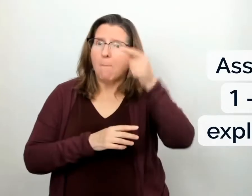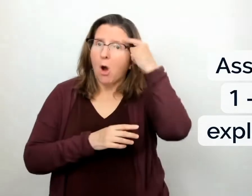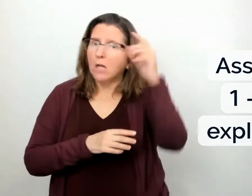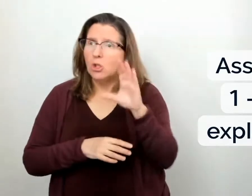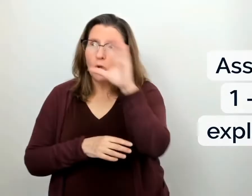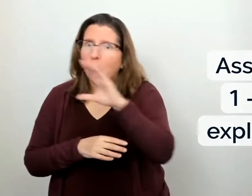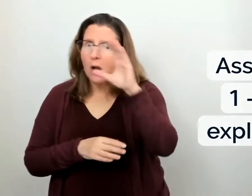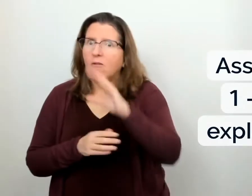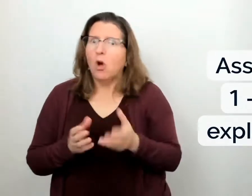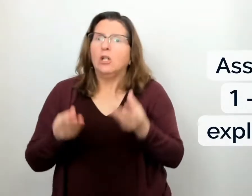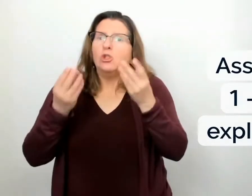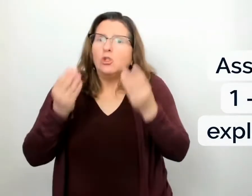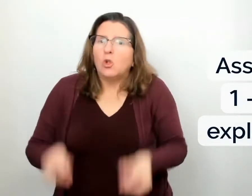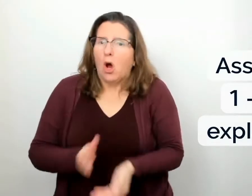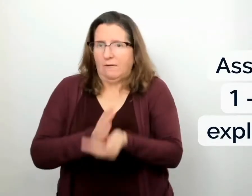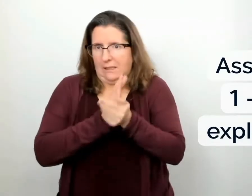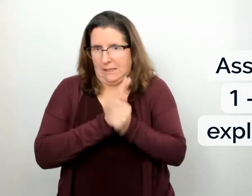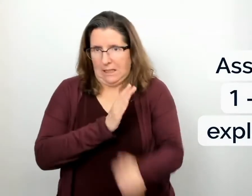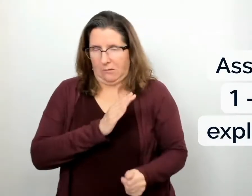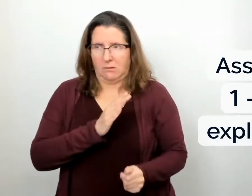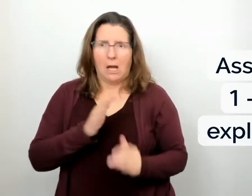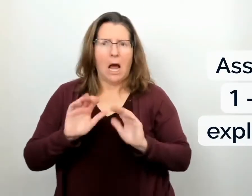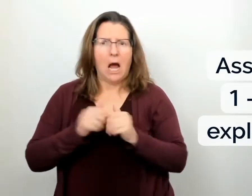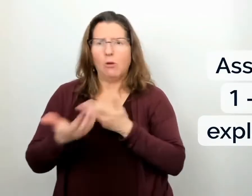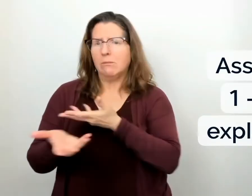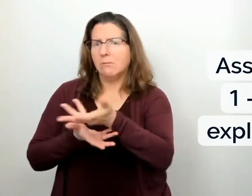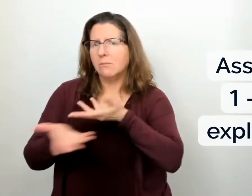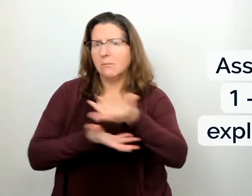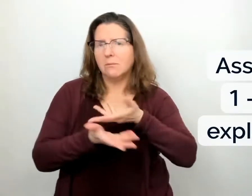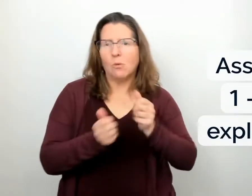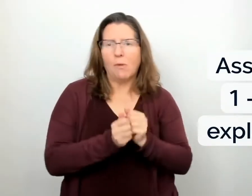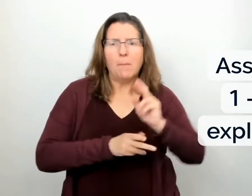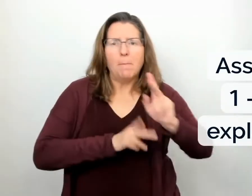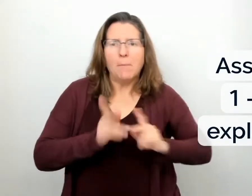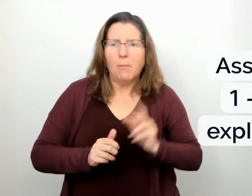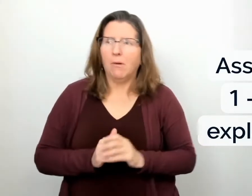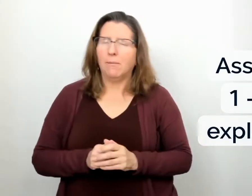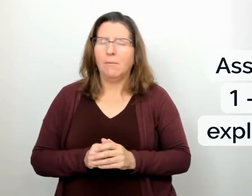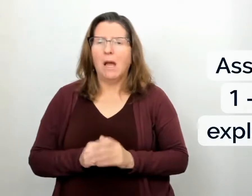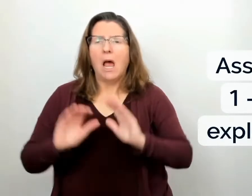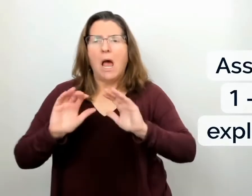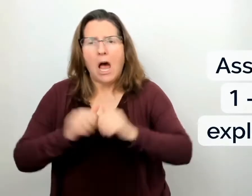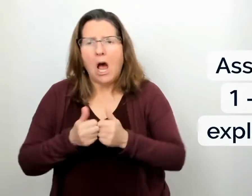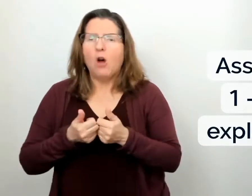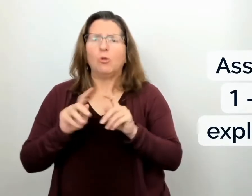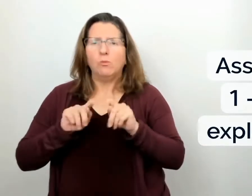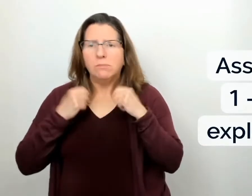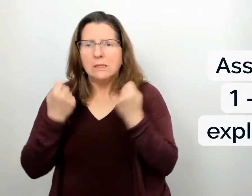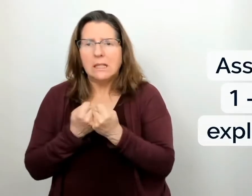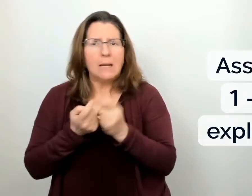any potential employer wants to know about. Things like how well you get along with others, how